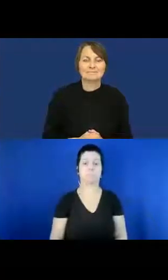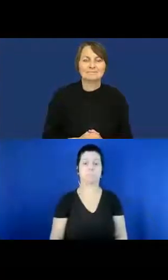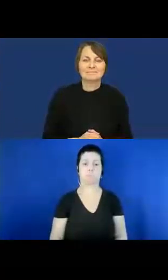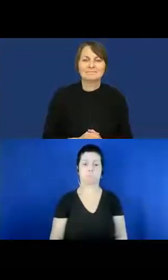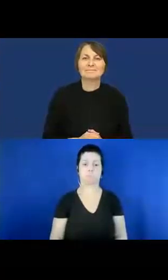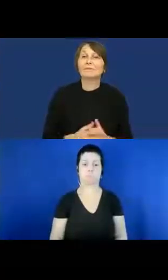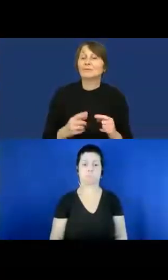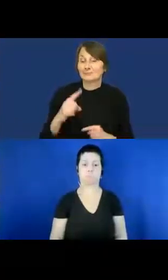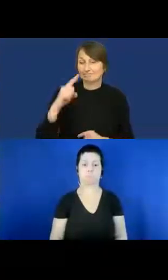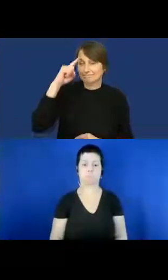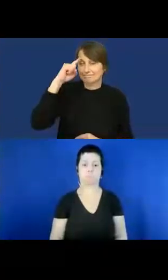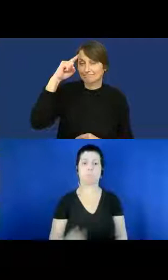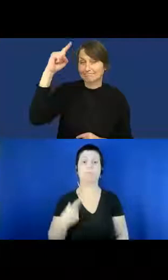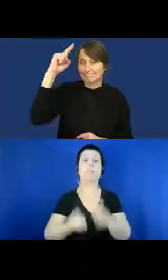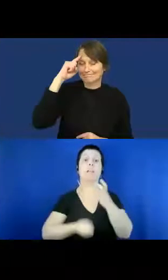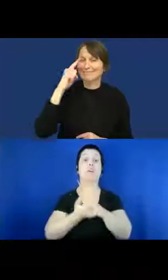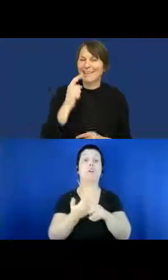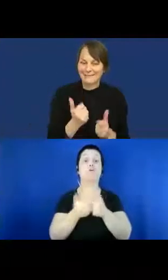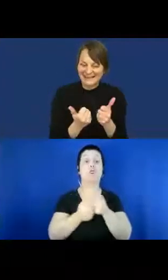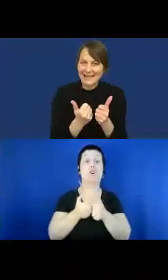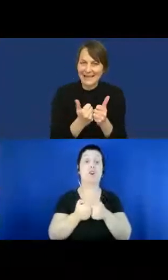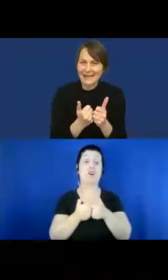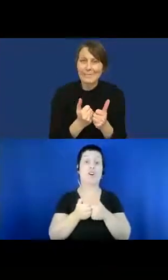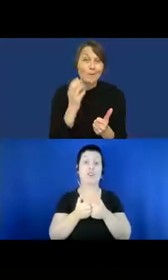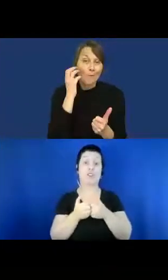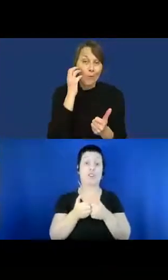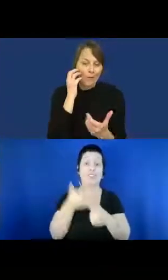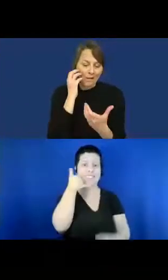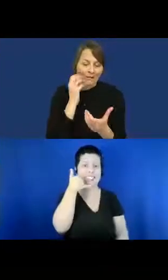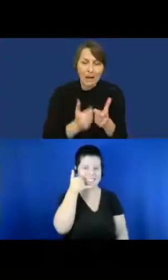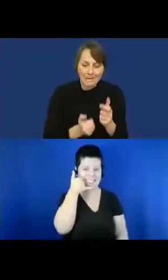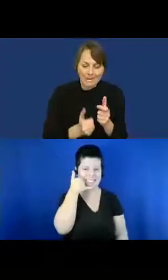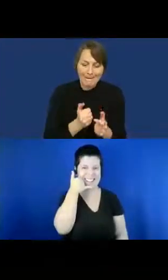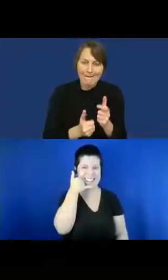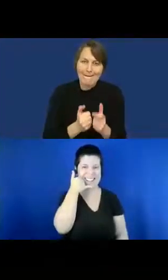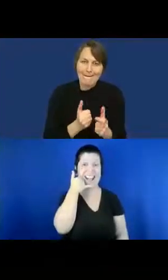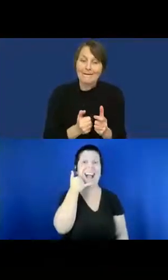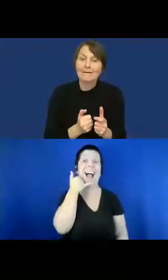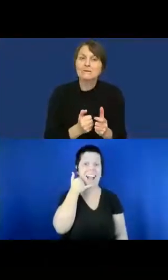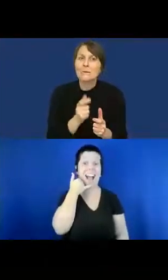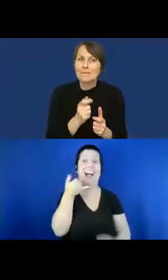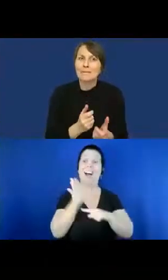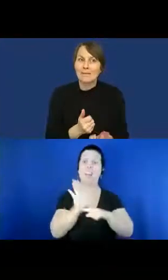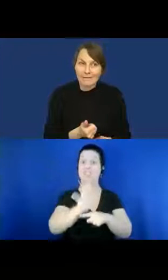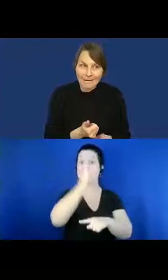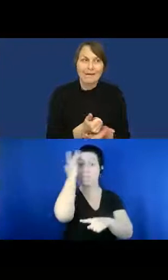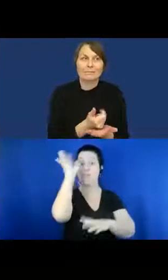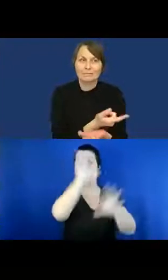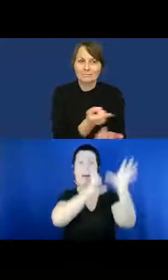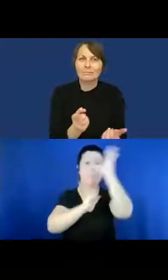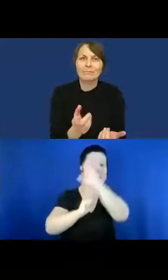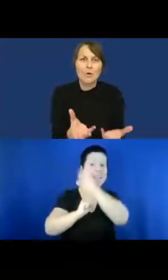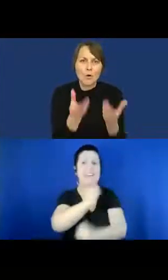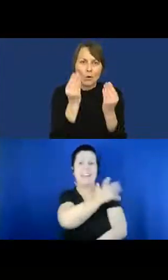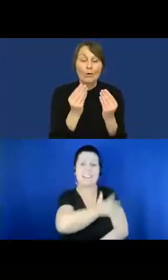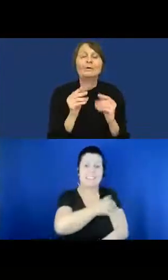developed a mobile game to help people learn social haptic communication signs by